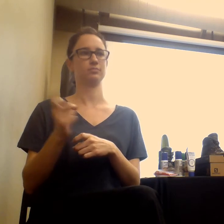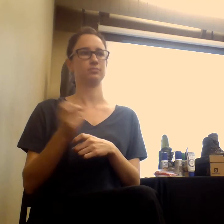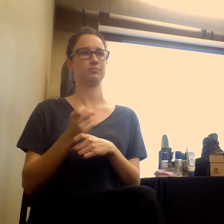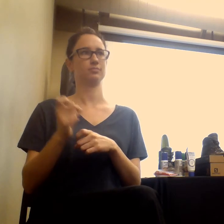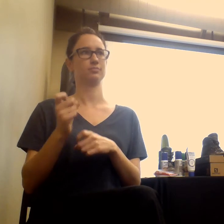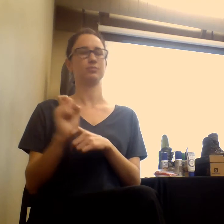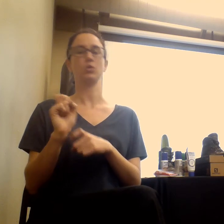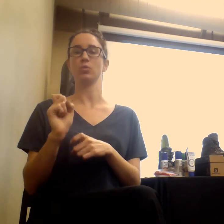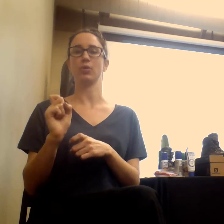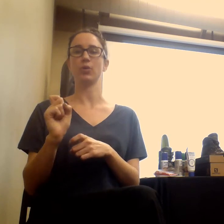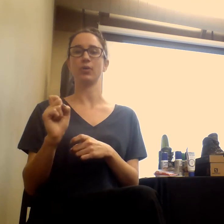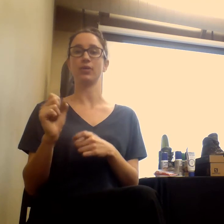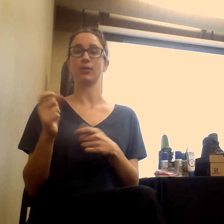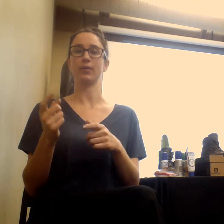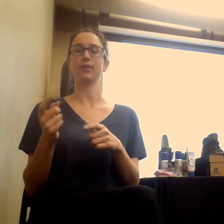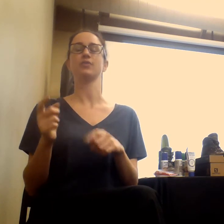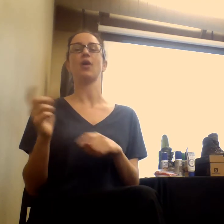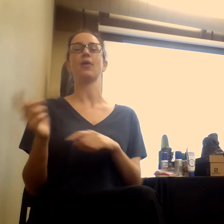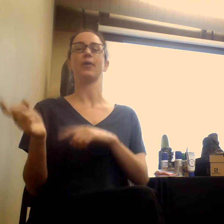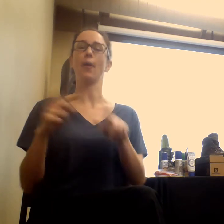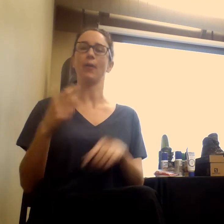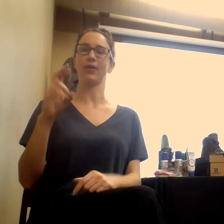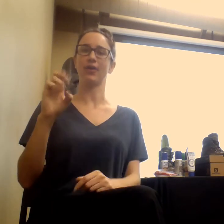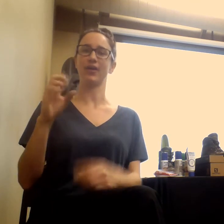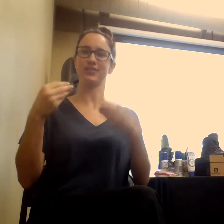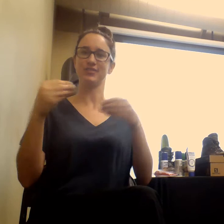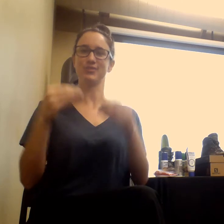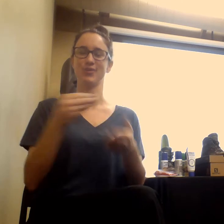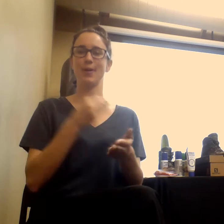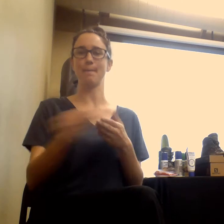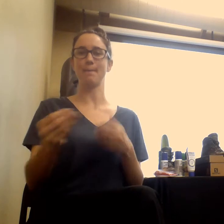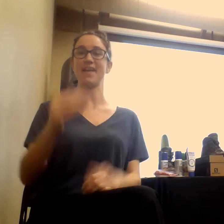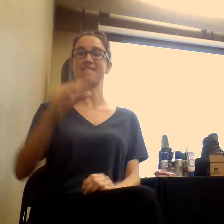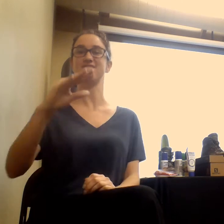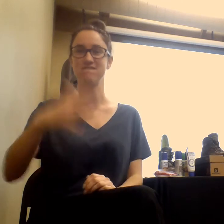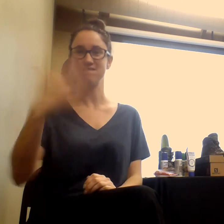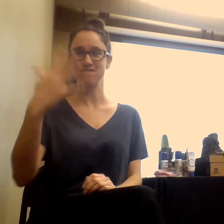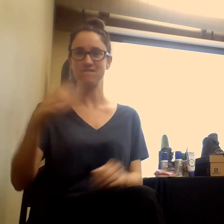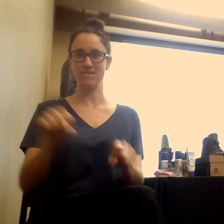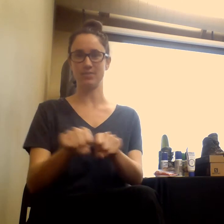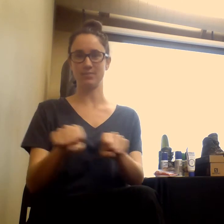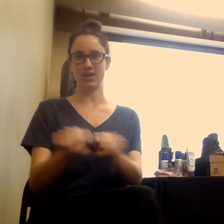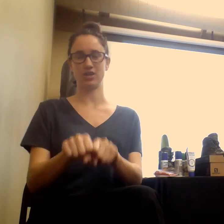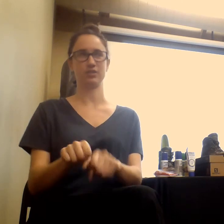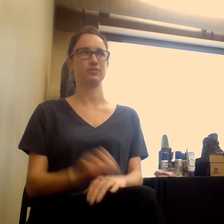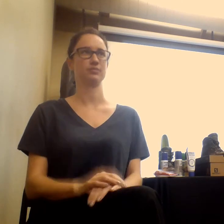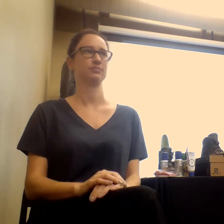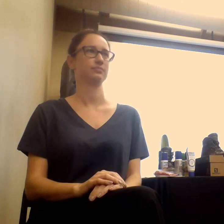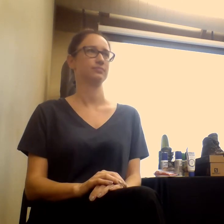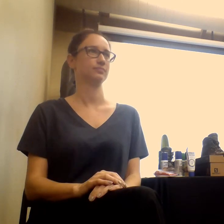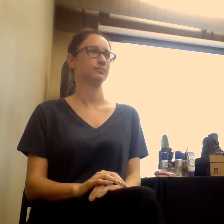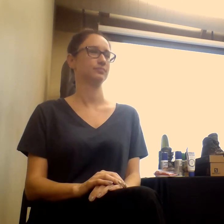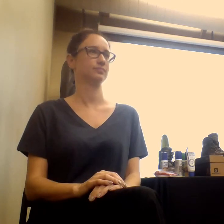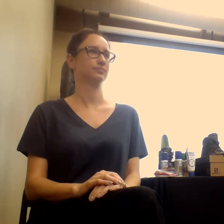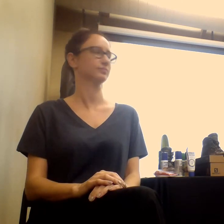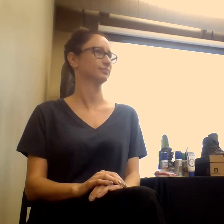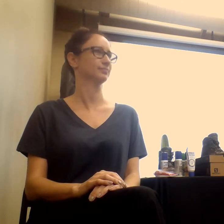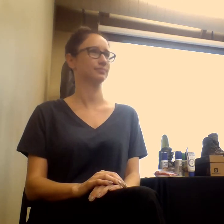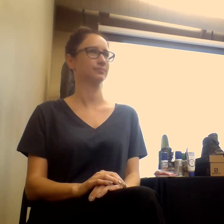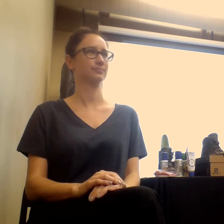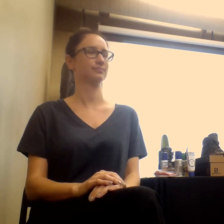the entire time. So everything he did was about being as light as possible. And I remember we're both gear junkies, and